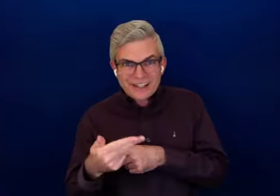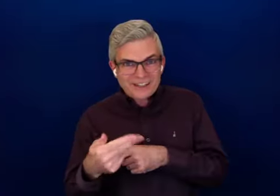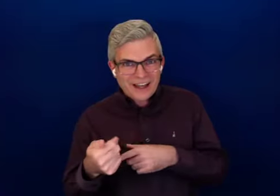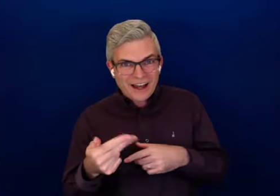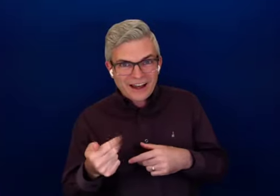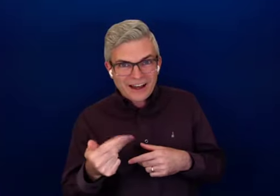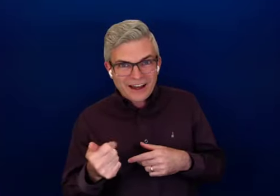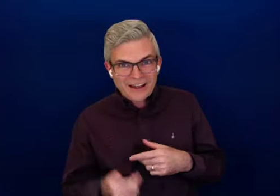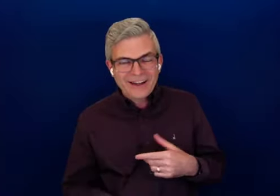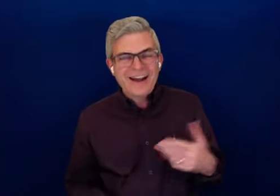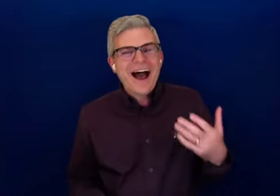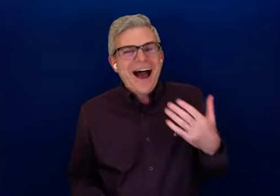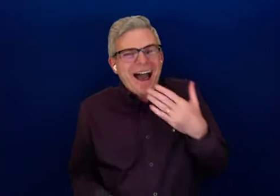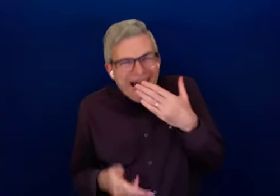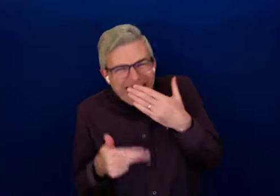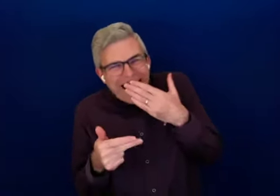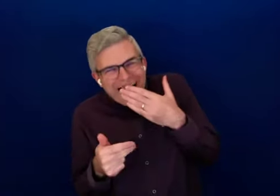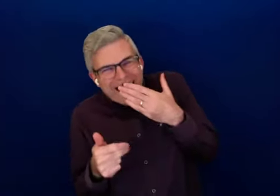that's ha ha ha.